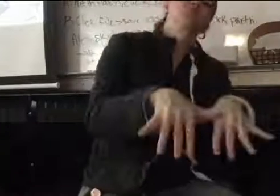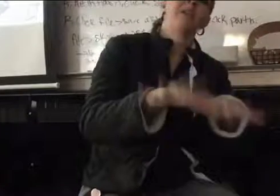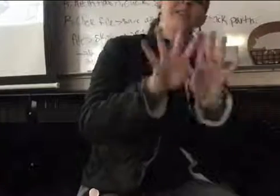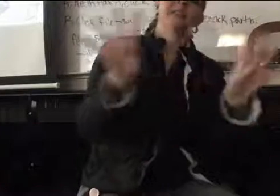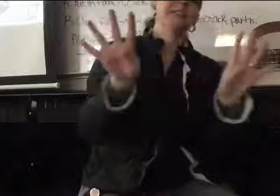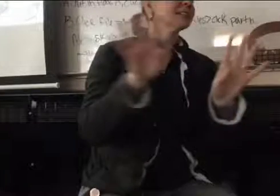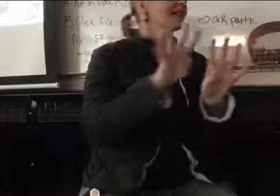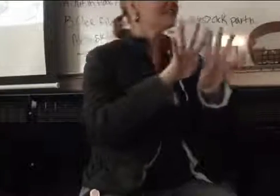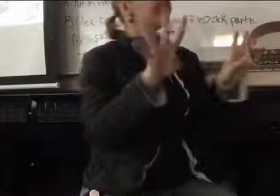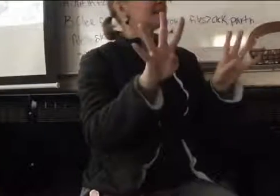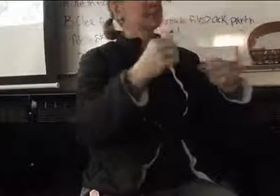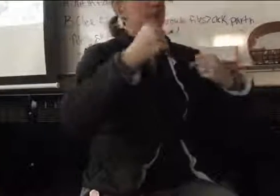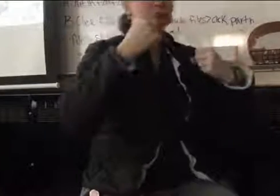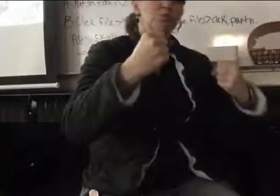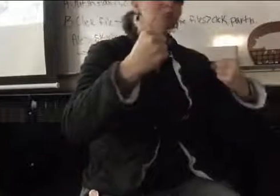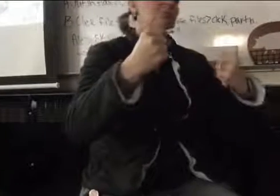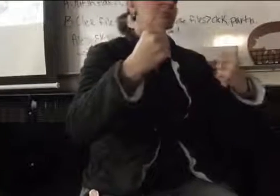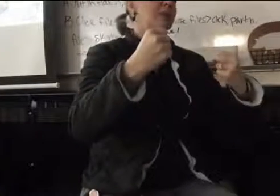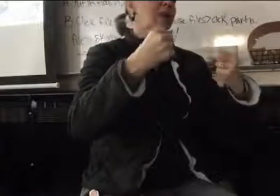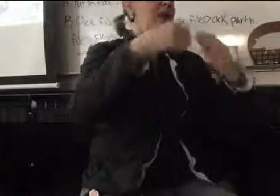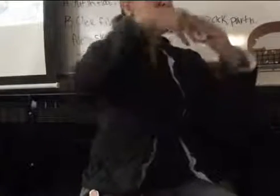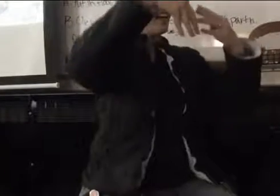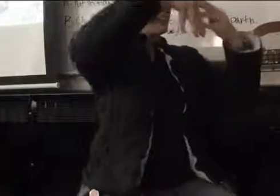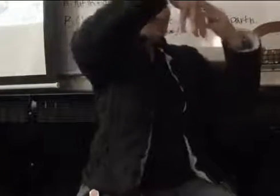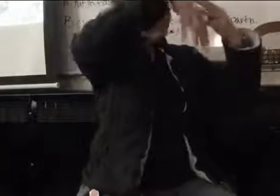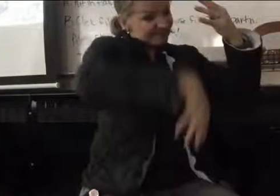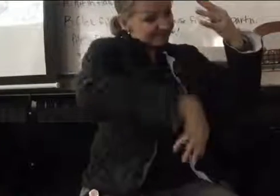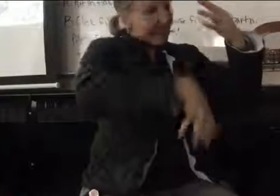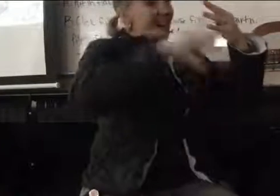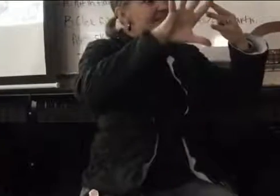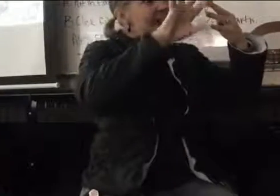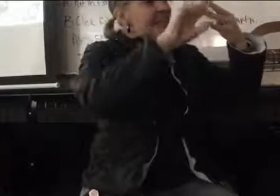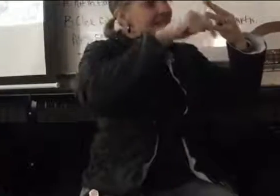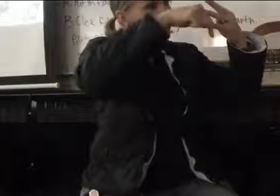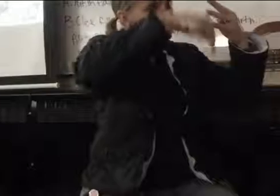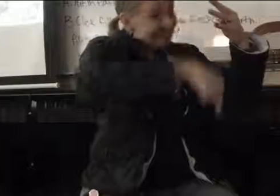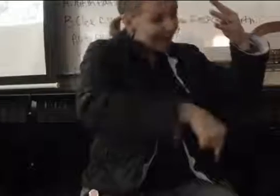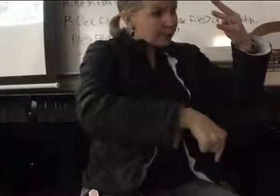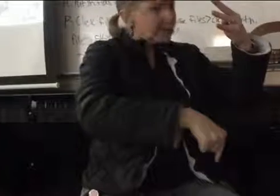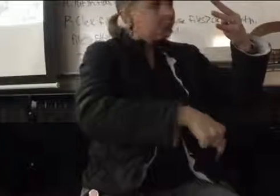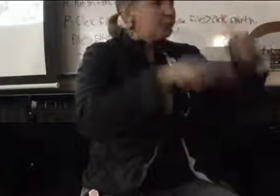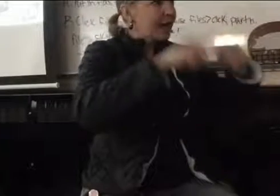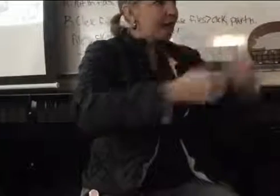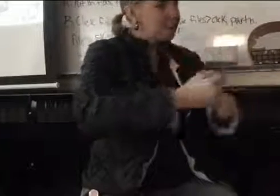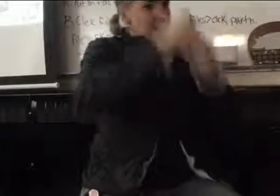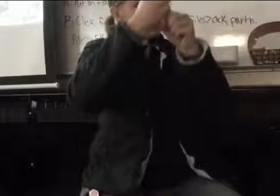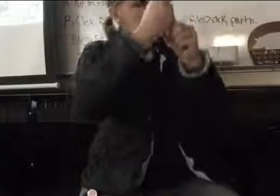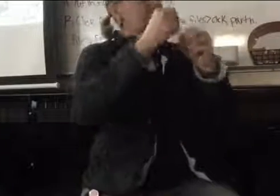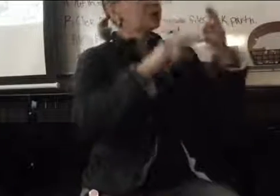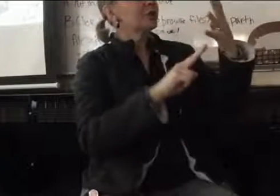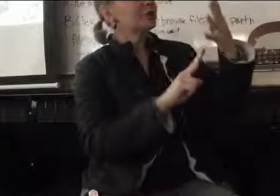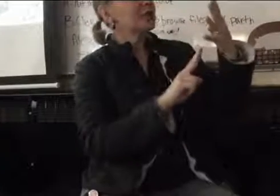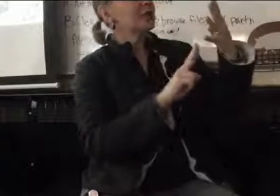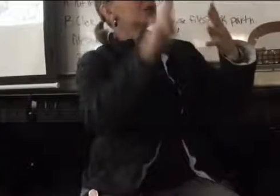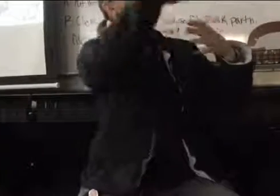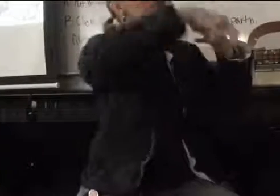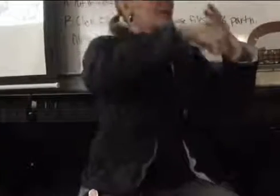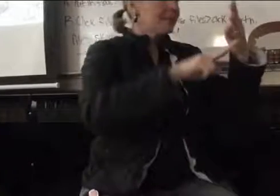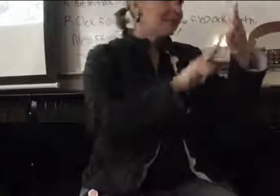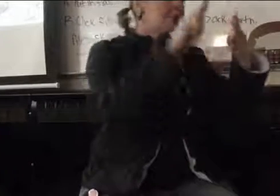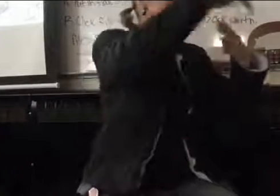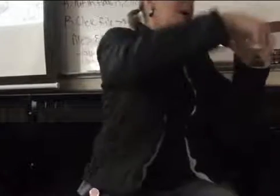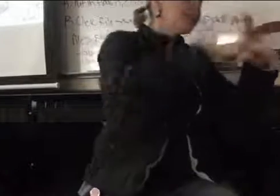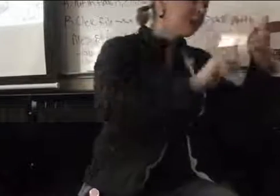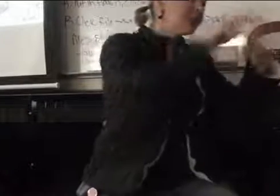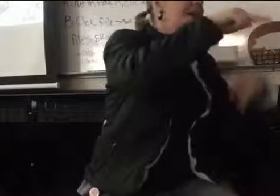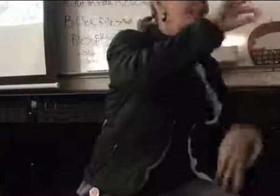These fences are sturdy and put into the ground by about 5 feet. You can't pull them out of the ground. So they have to jump 9 fences